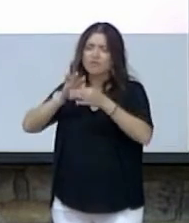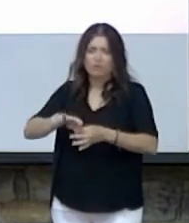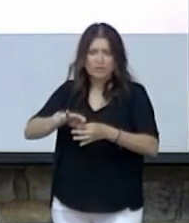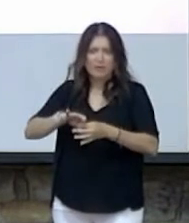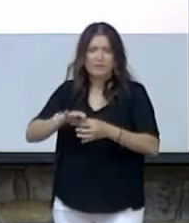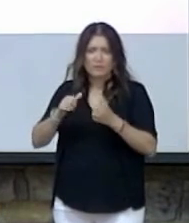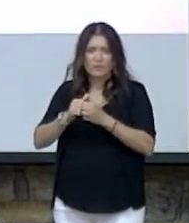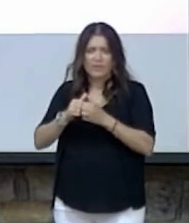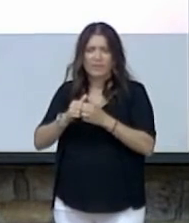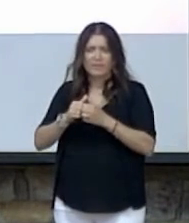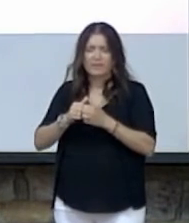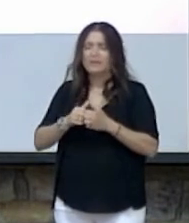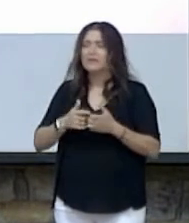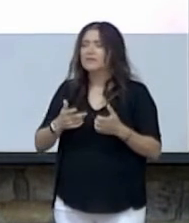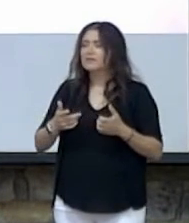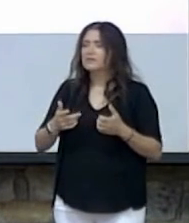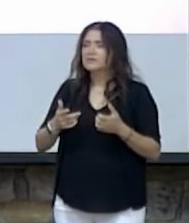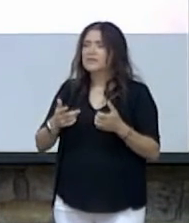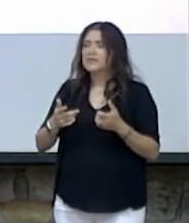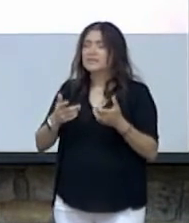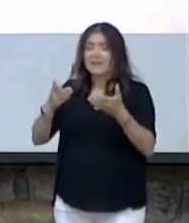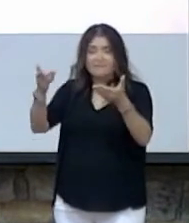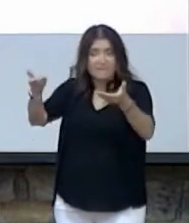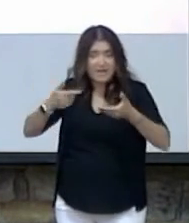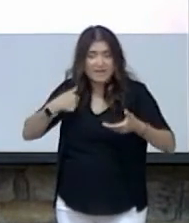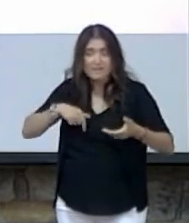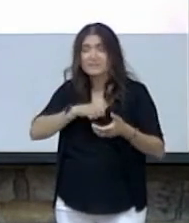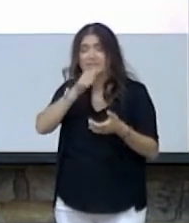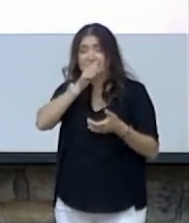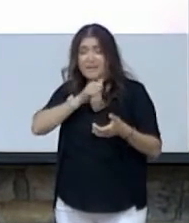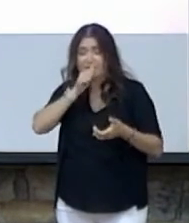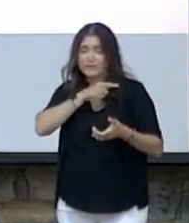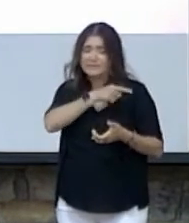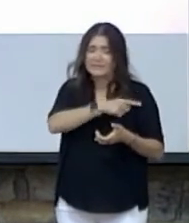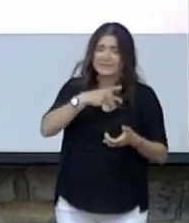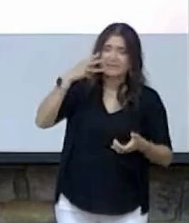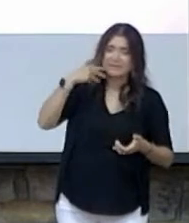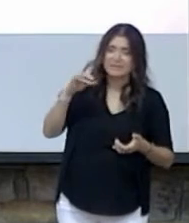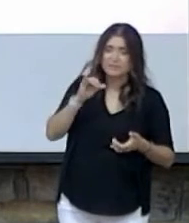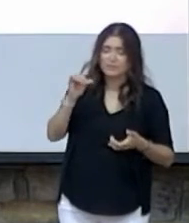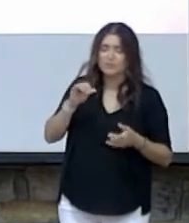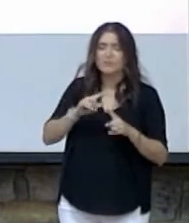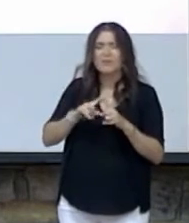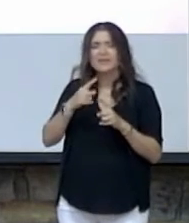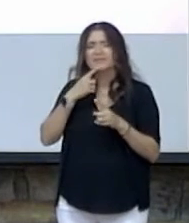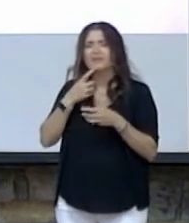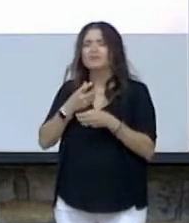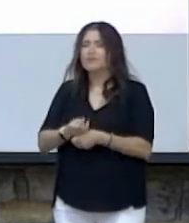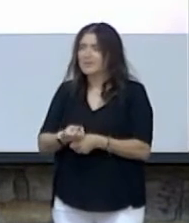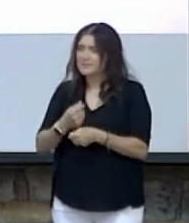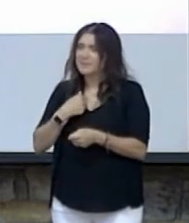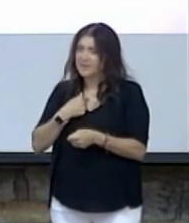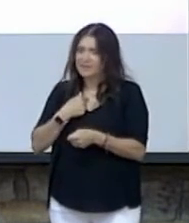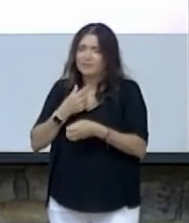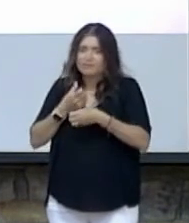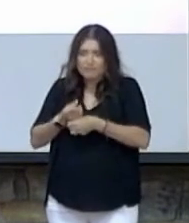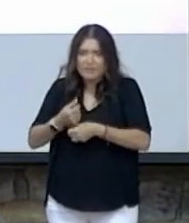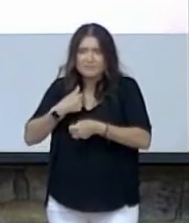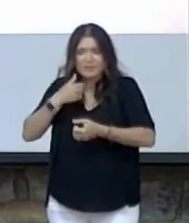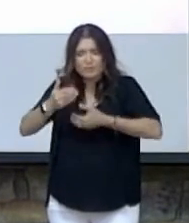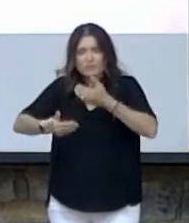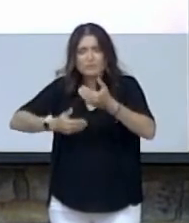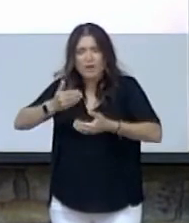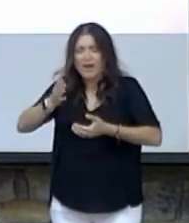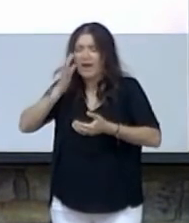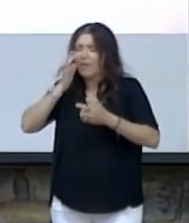inviting us into the sufferings that He suffered. But what He's saying is, trust me. Trust me through this process. I will